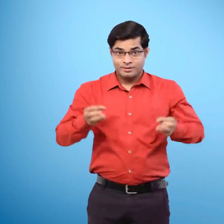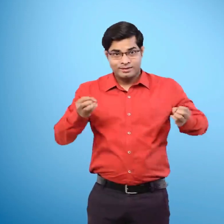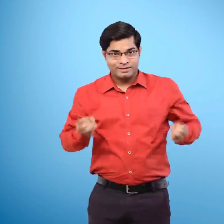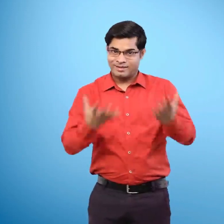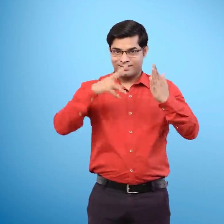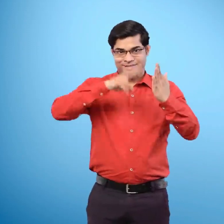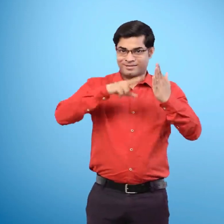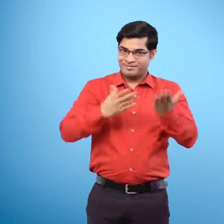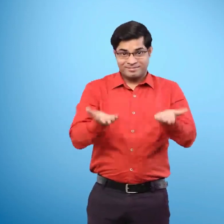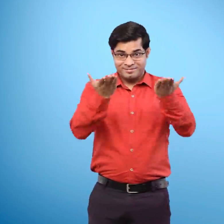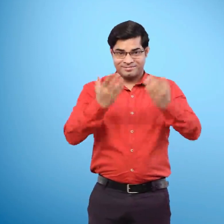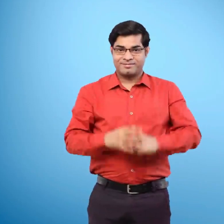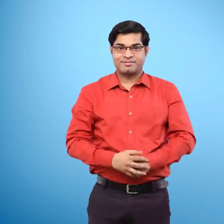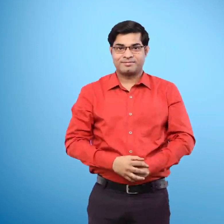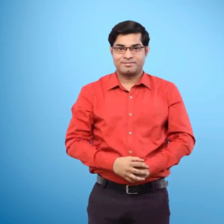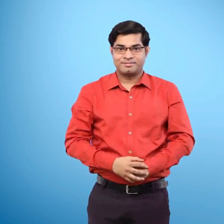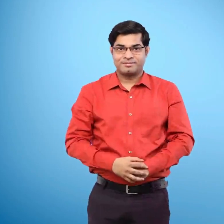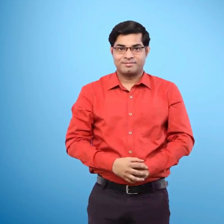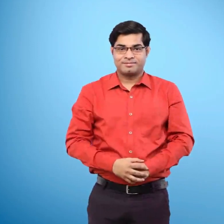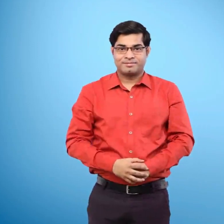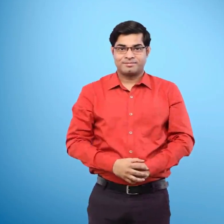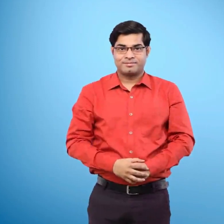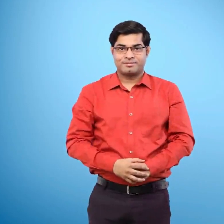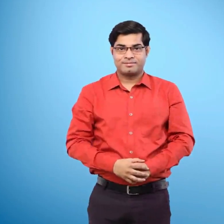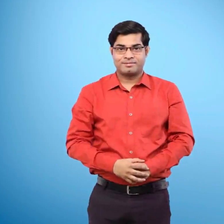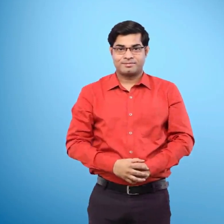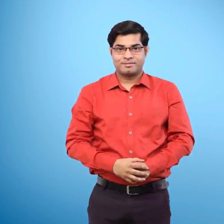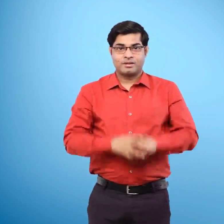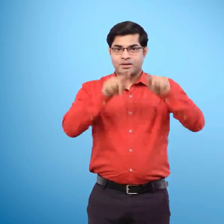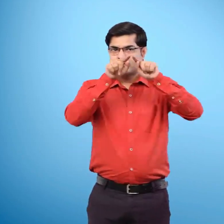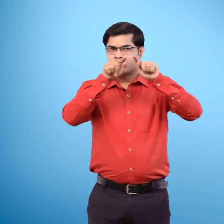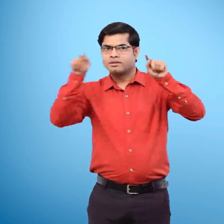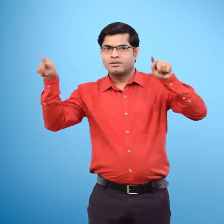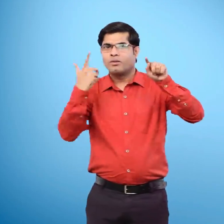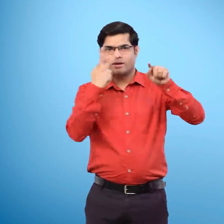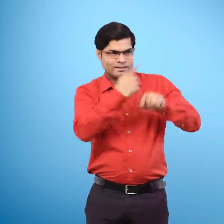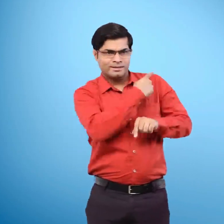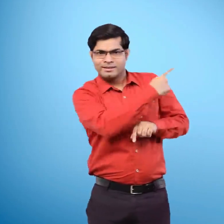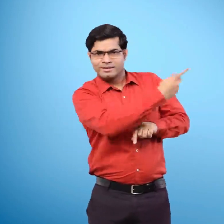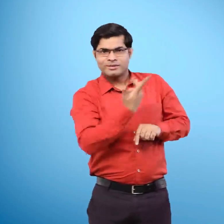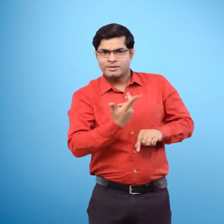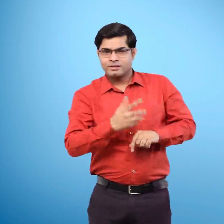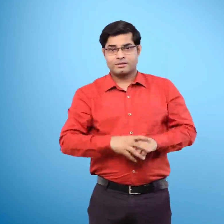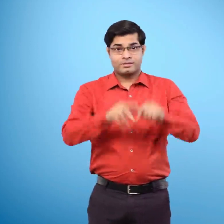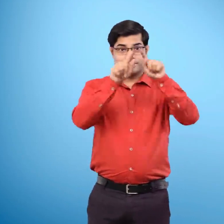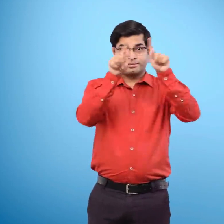Let's begin reading the table row-wise. Row 1 pattern is made of 2